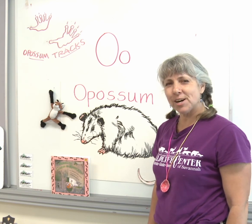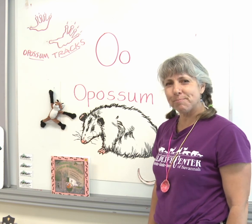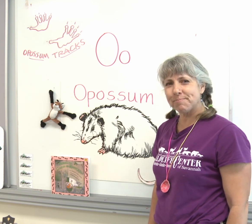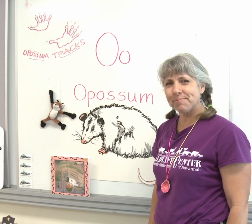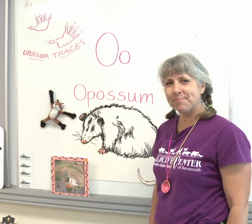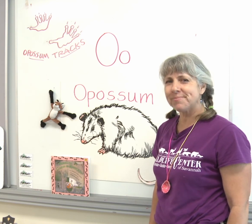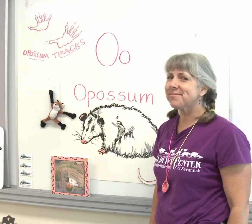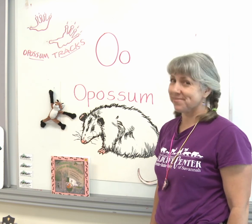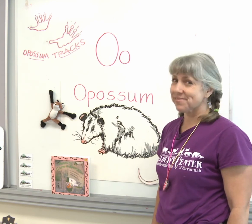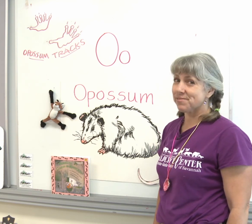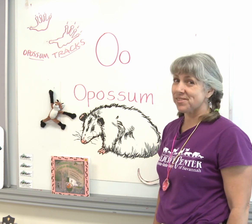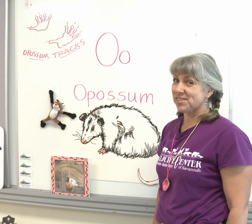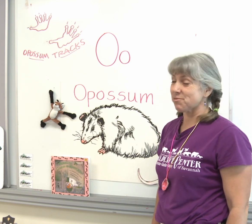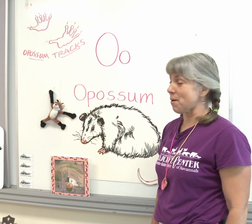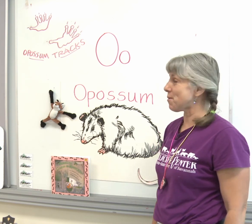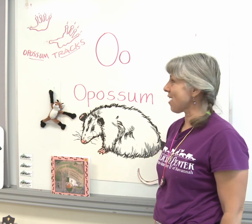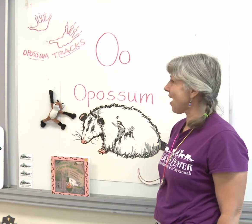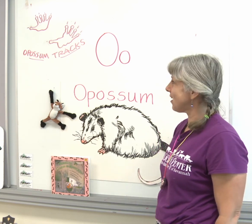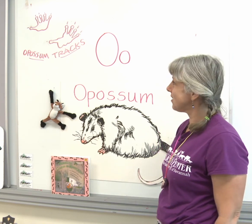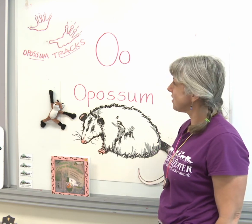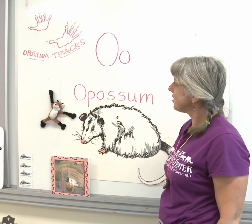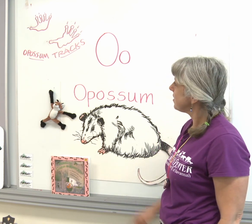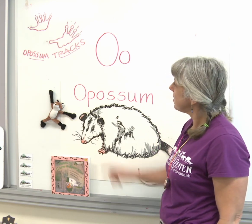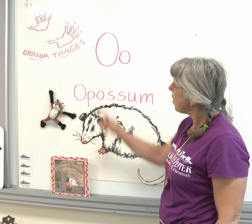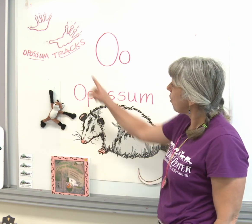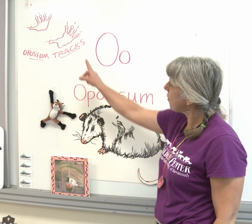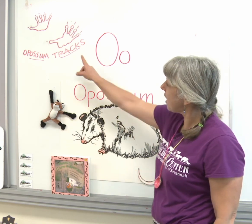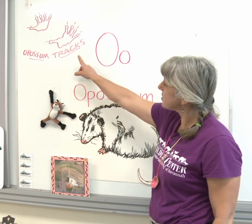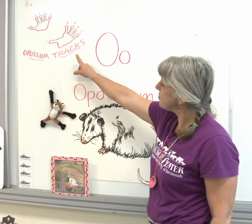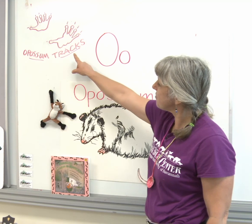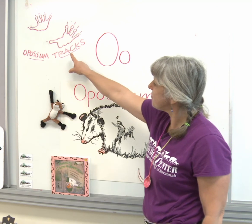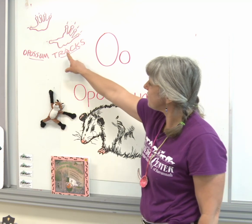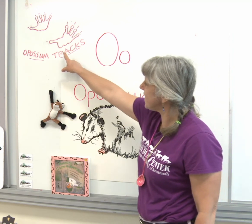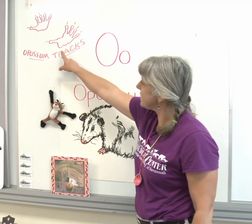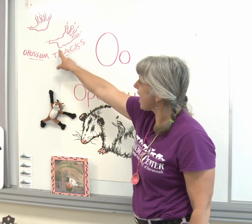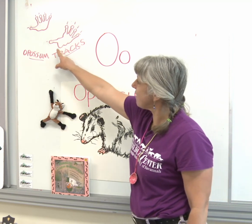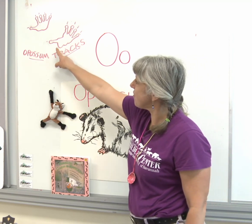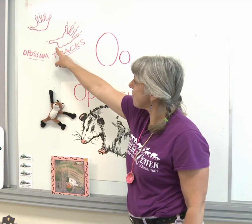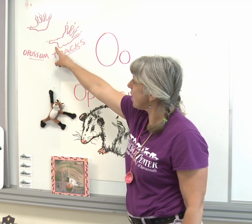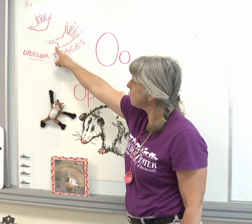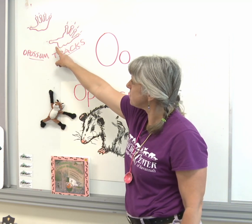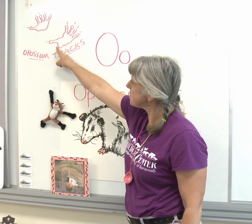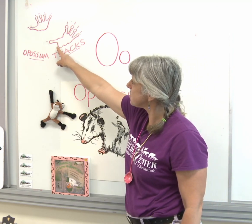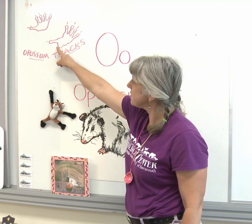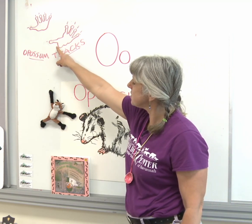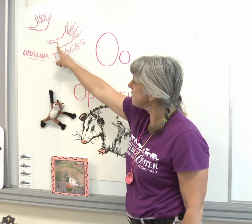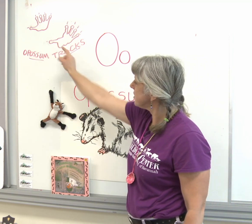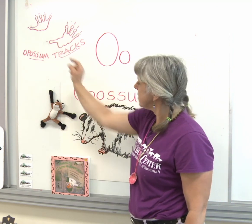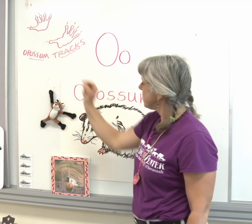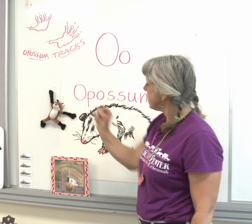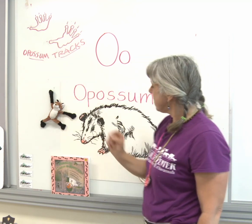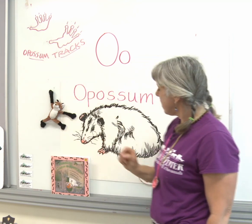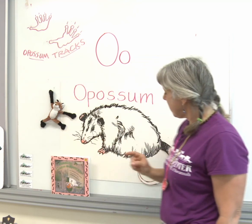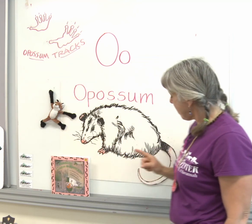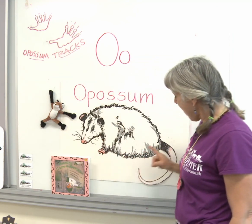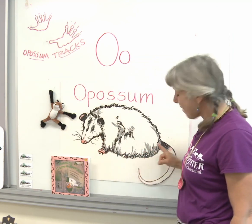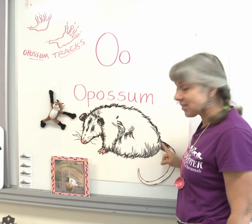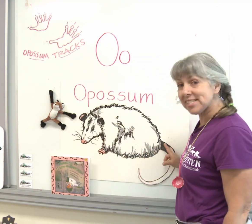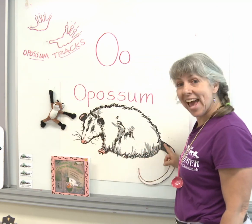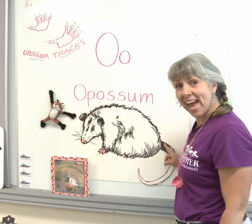Awesome! Just remember that. Opossum feet have thumbs. They have a